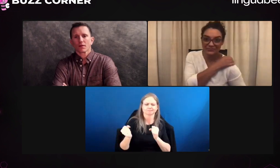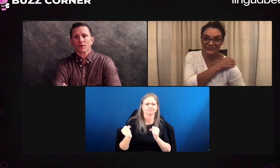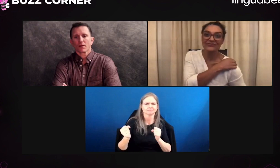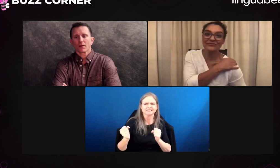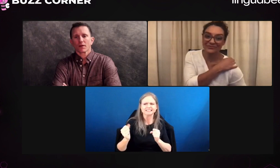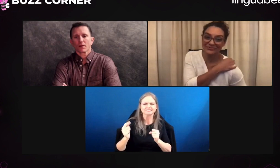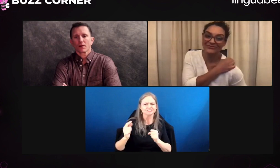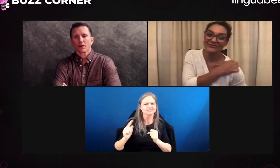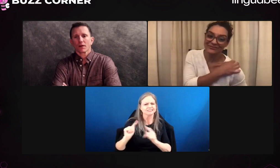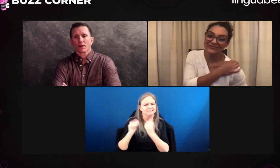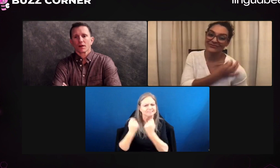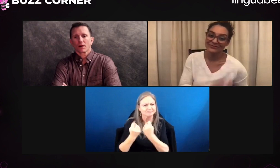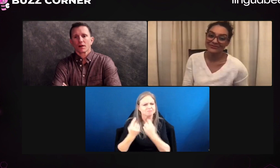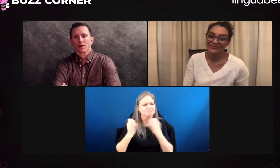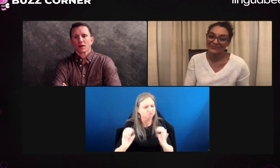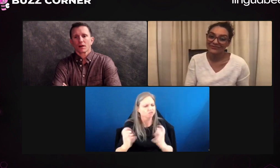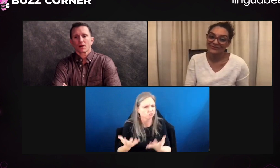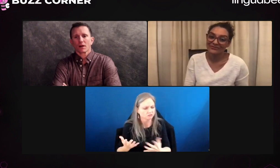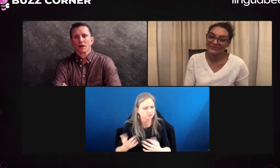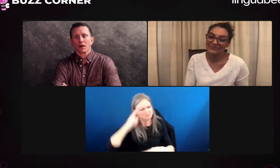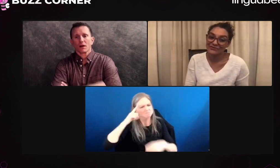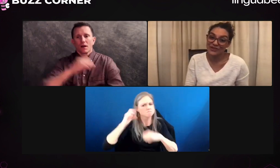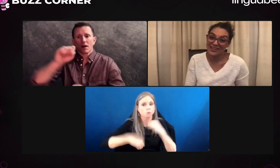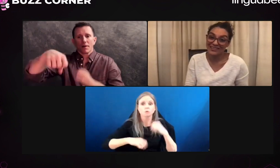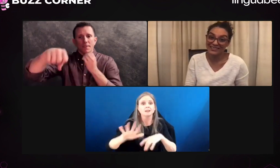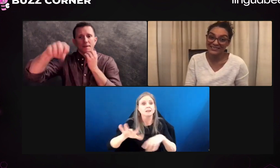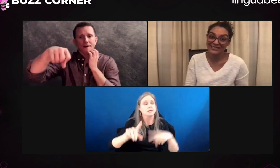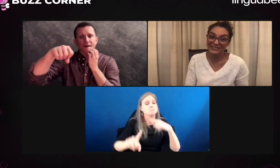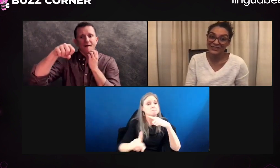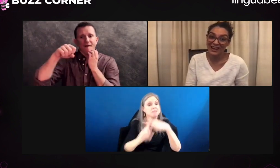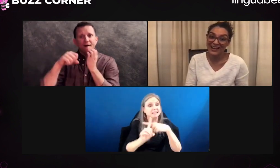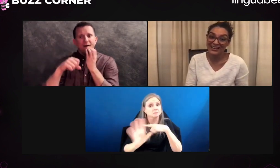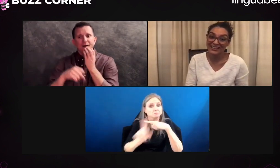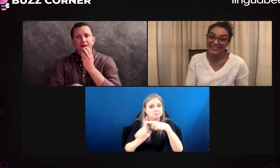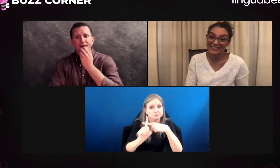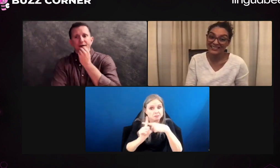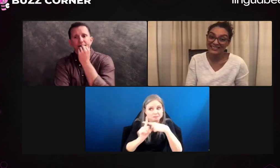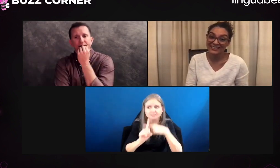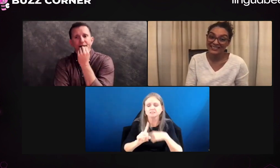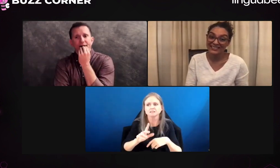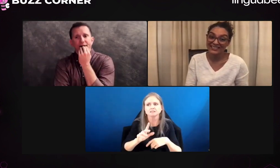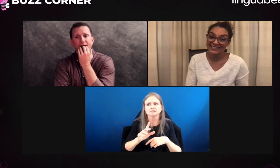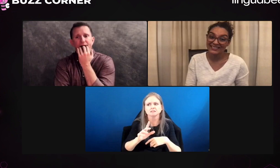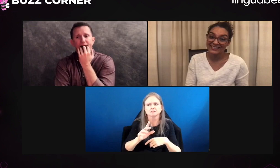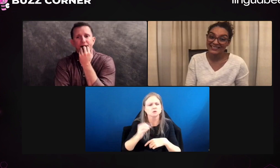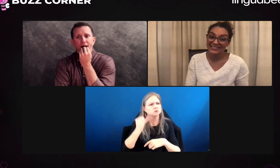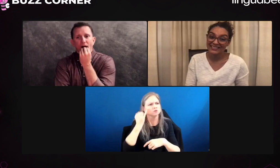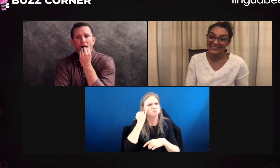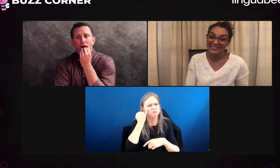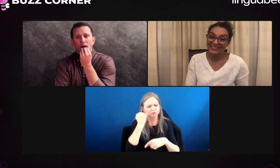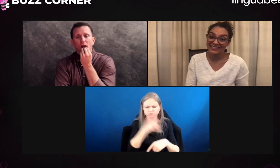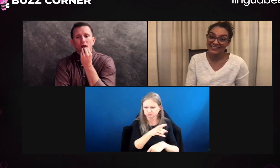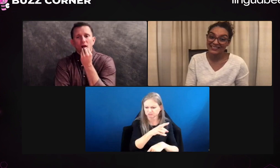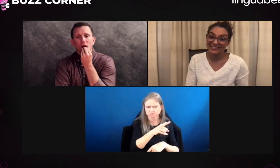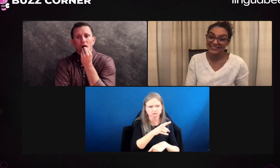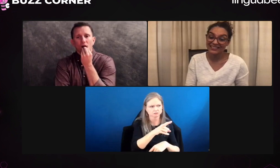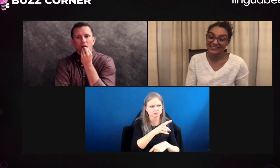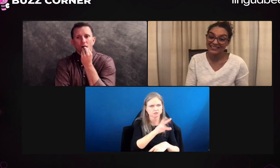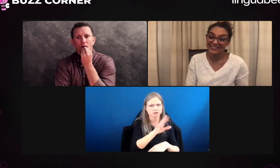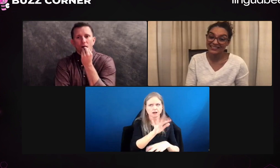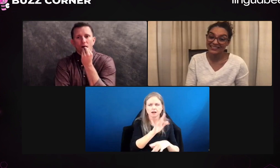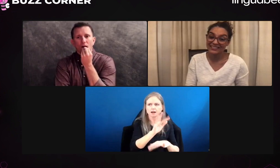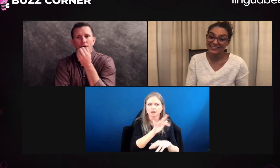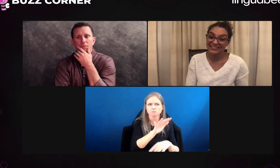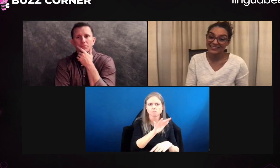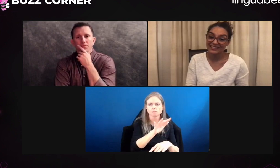it's not to offend them. It's a team effort again. And, to add to